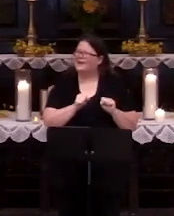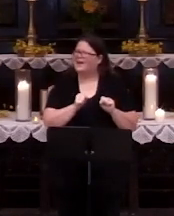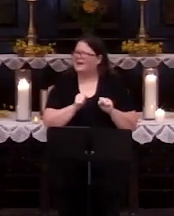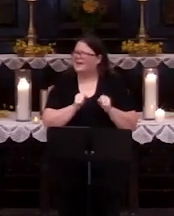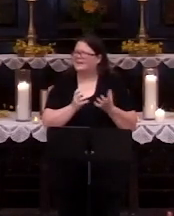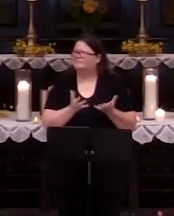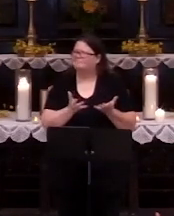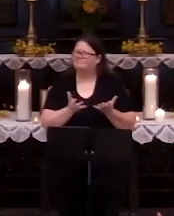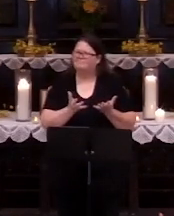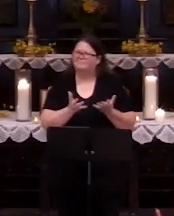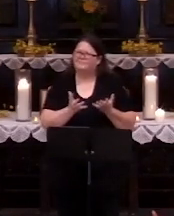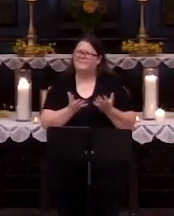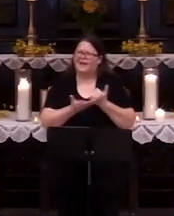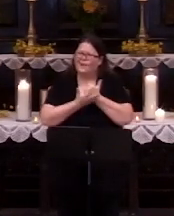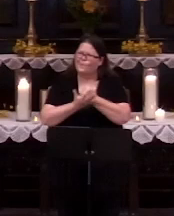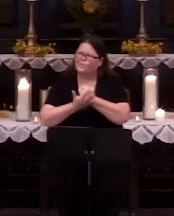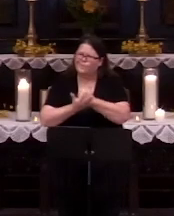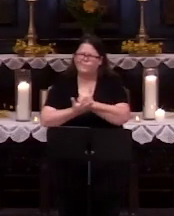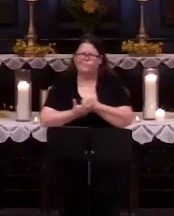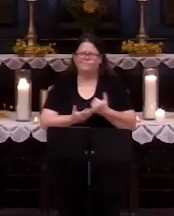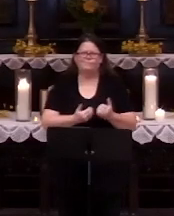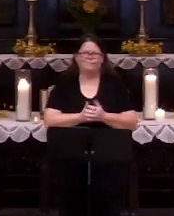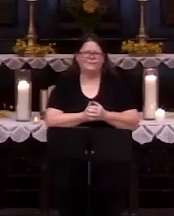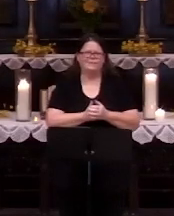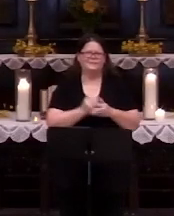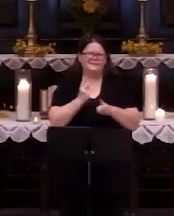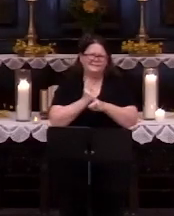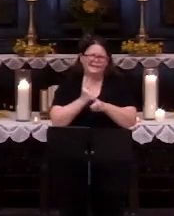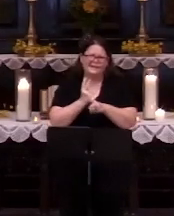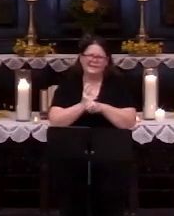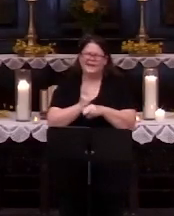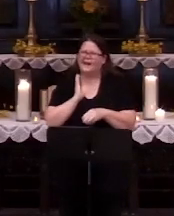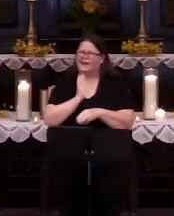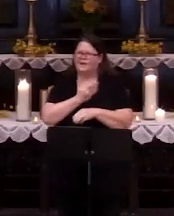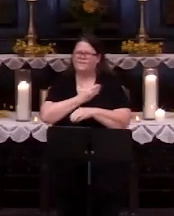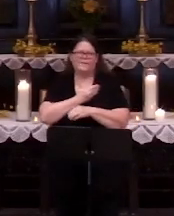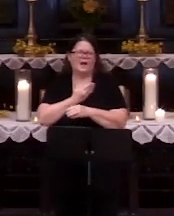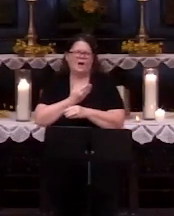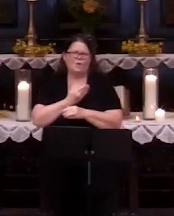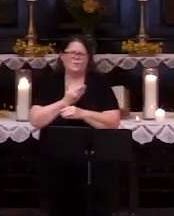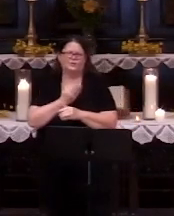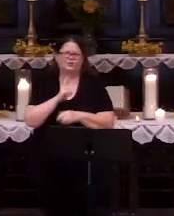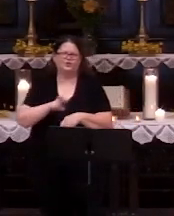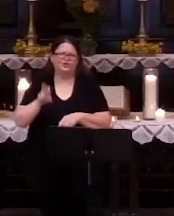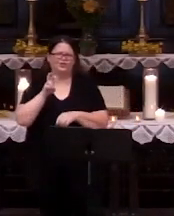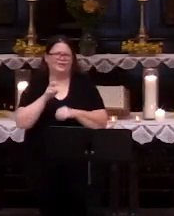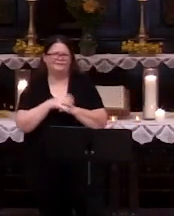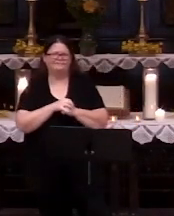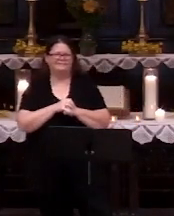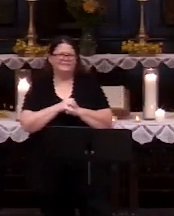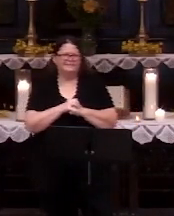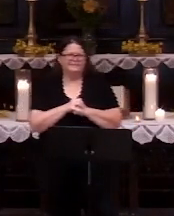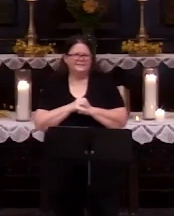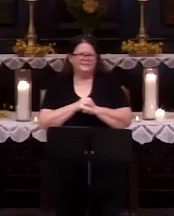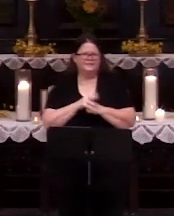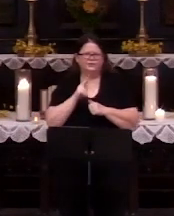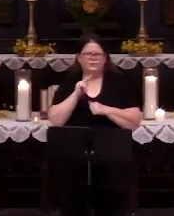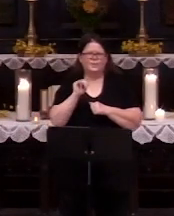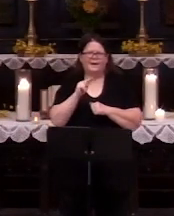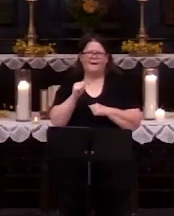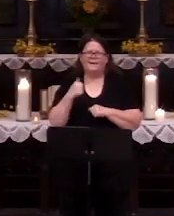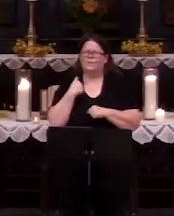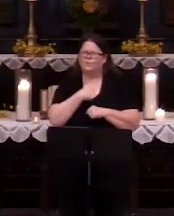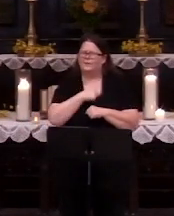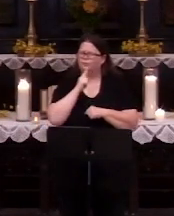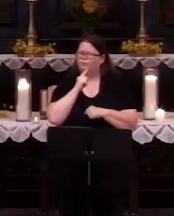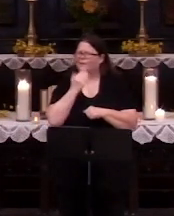be of service and nurture our faith journeys. And so, Nina, we are grateful.